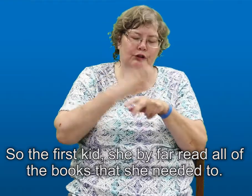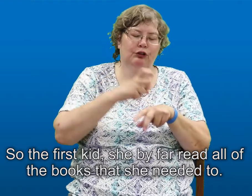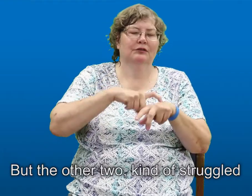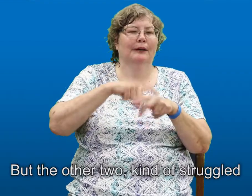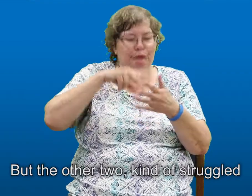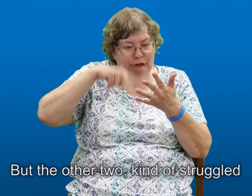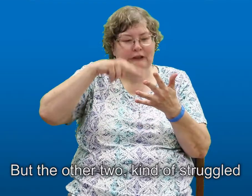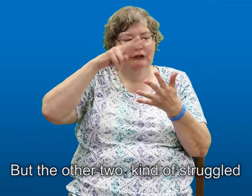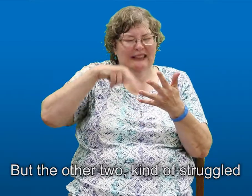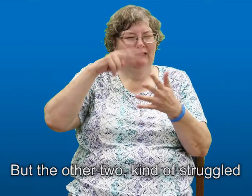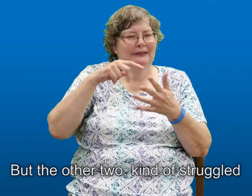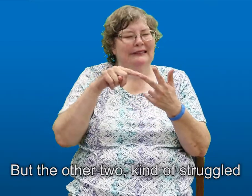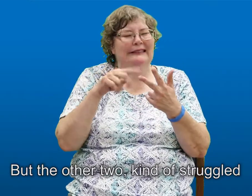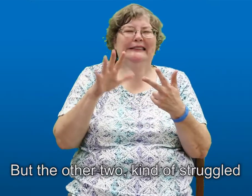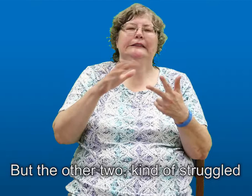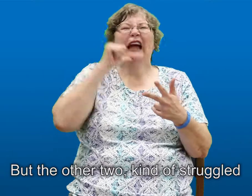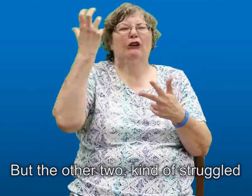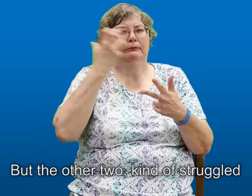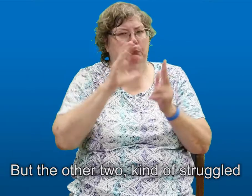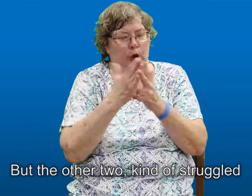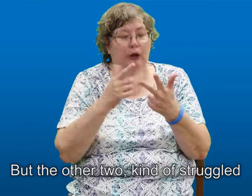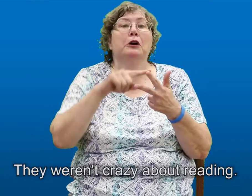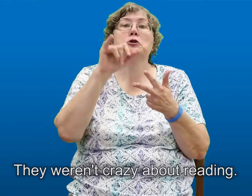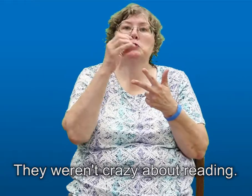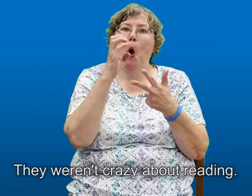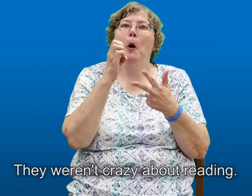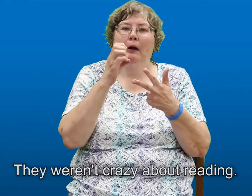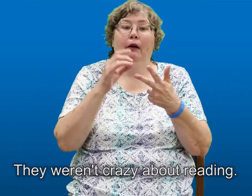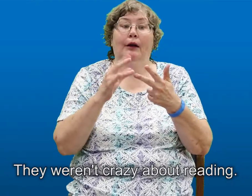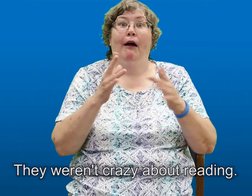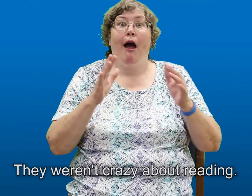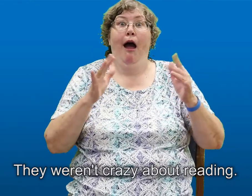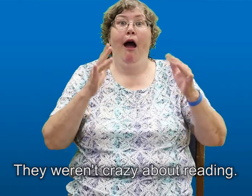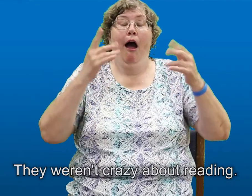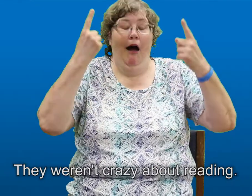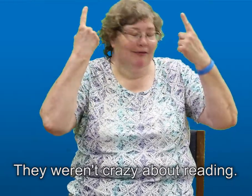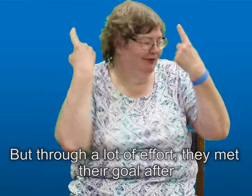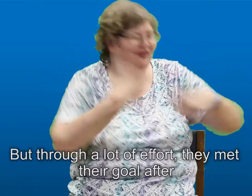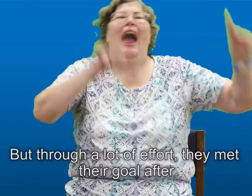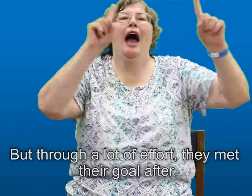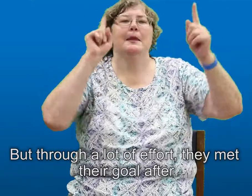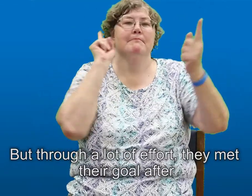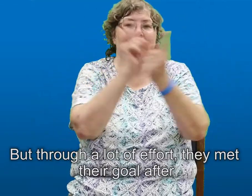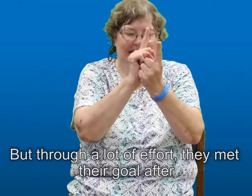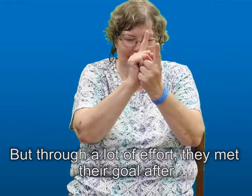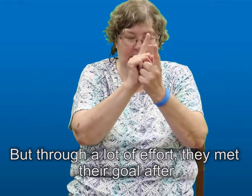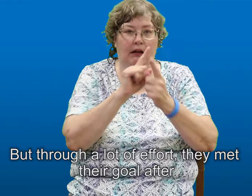that she needed, too. But the other two kind of struggled. They weren't crazy about reading. But through a lot of